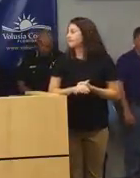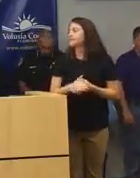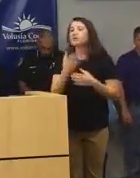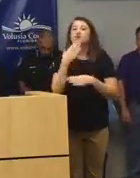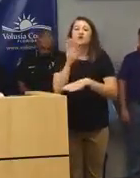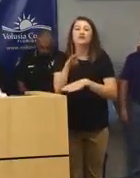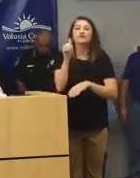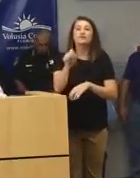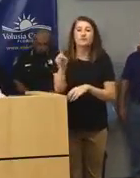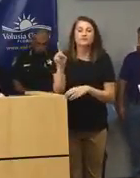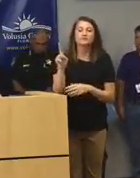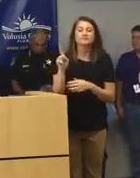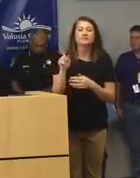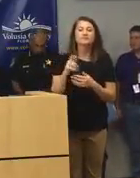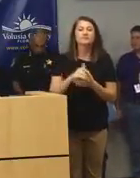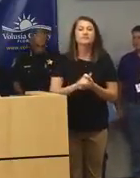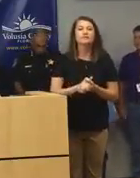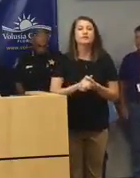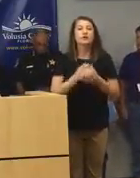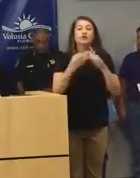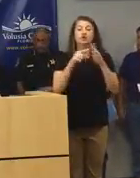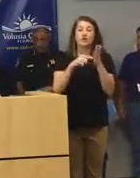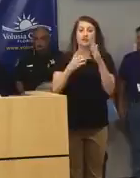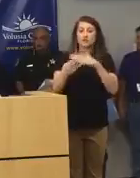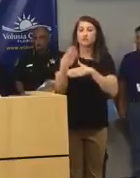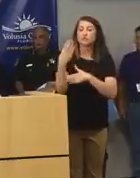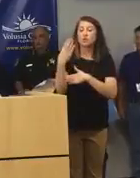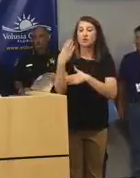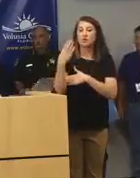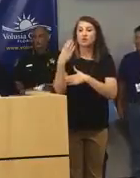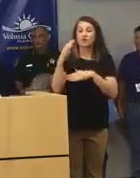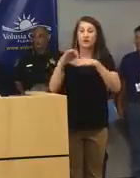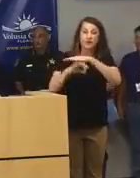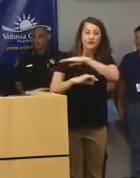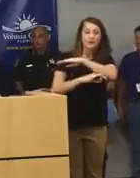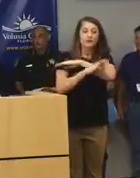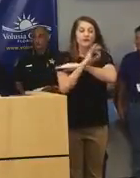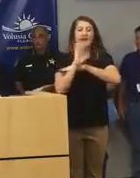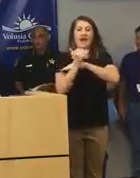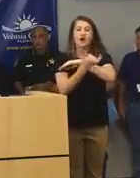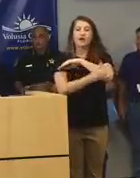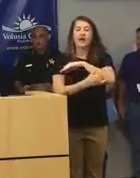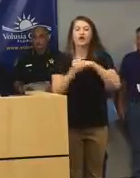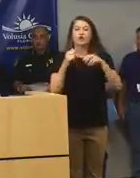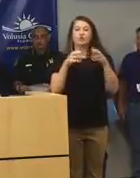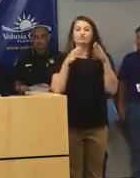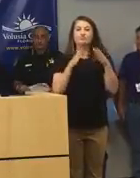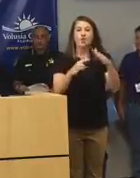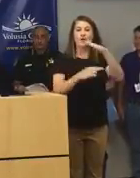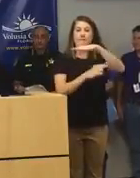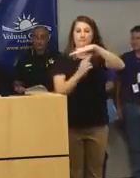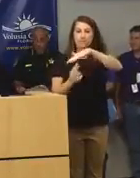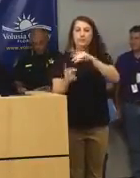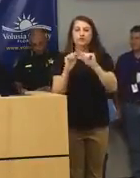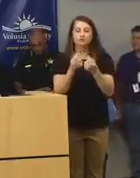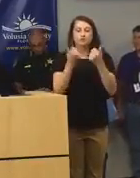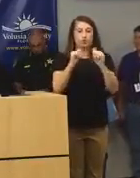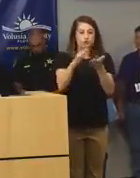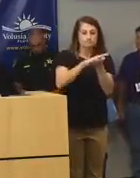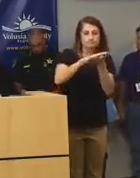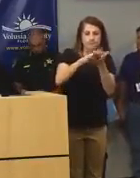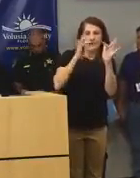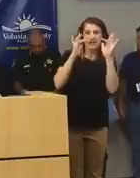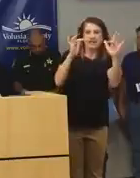Good afternoon, everyone. Starting this morning at sunup, literally, our county road and bridge teams were out in the field working on clearing our